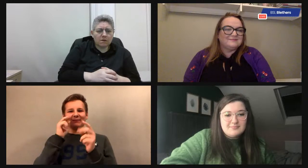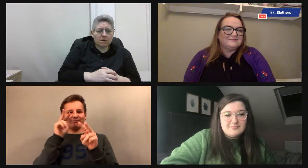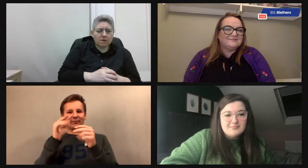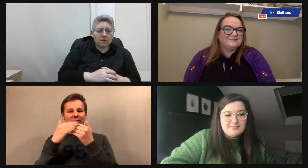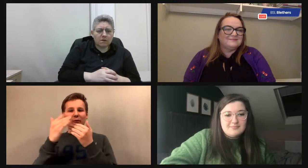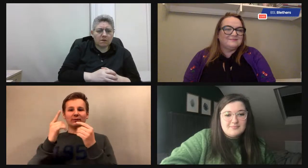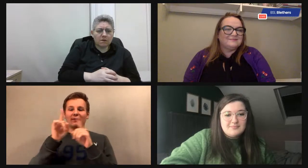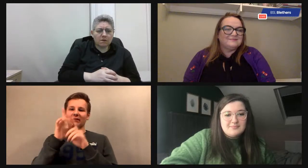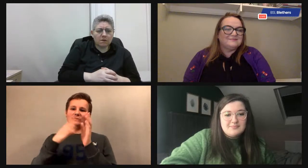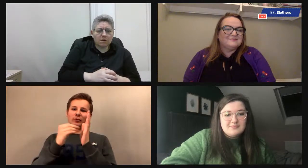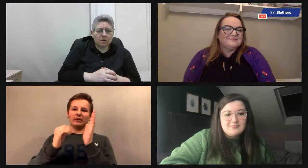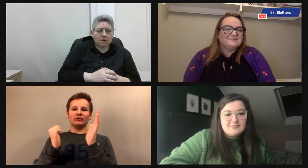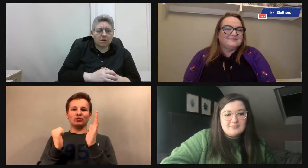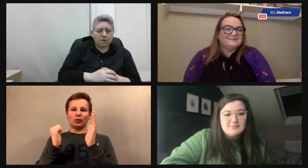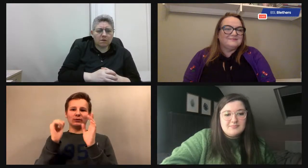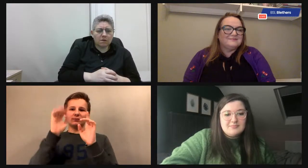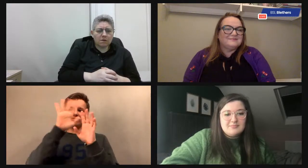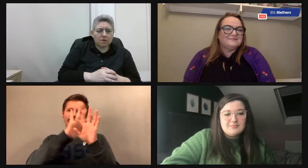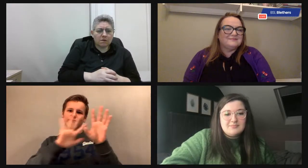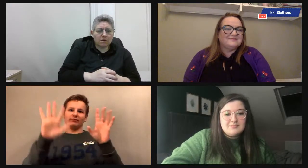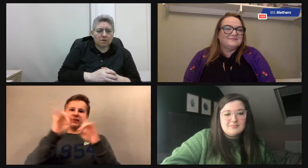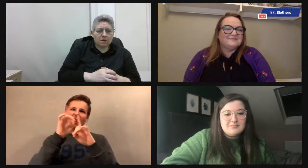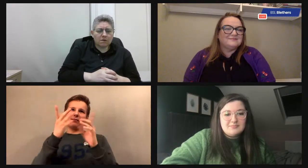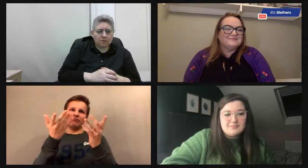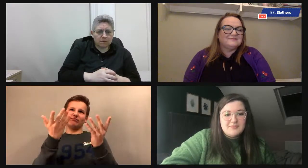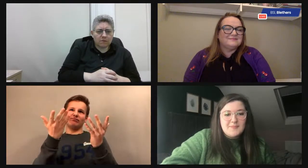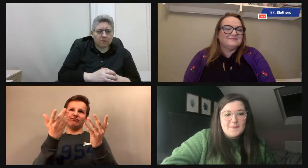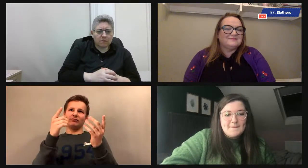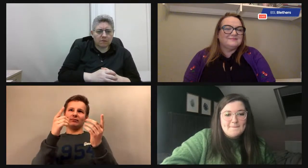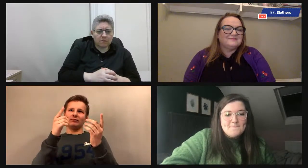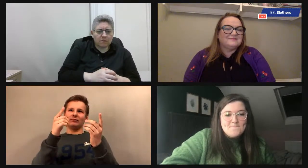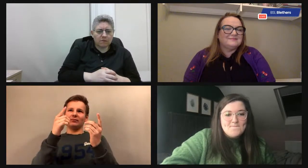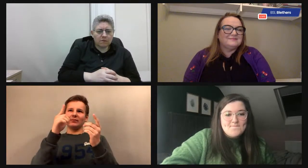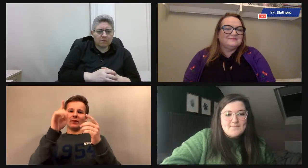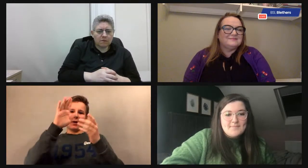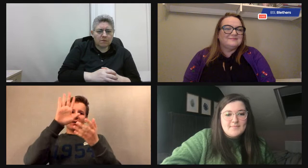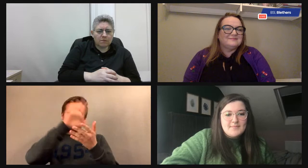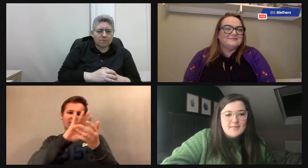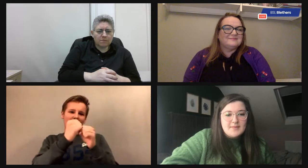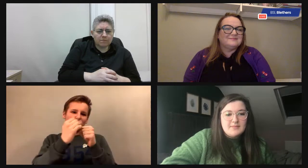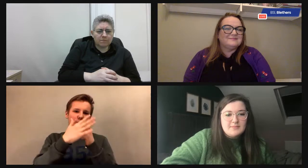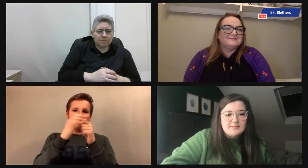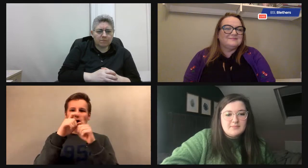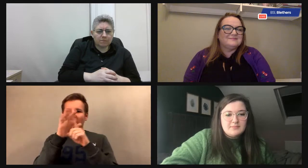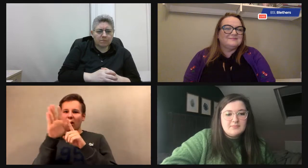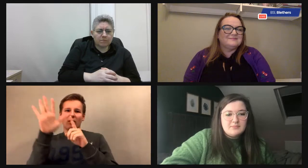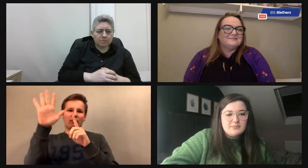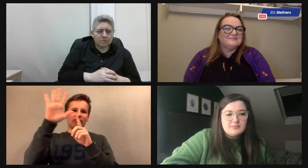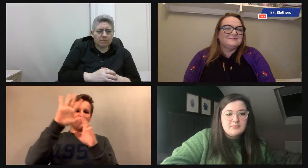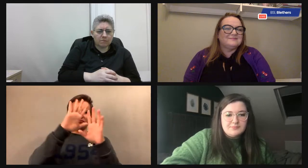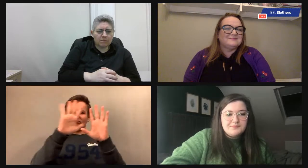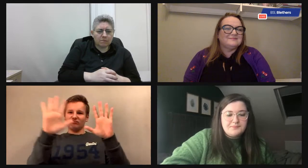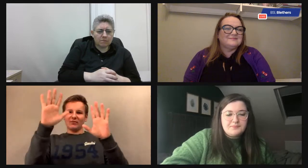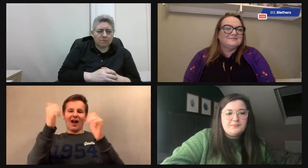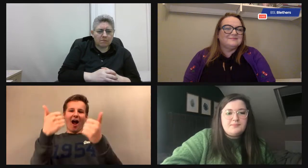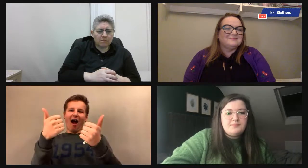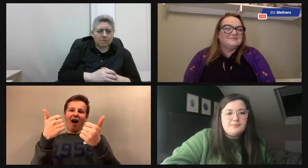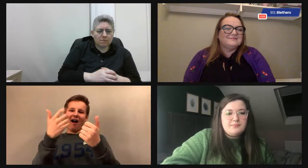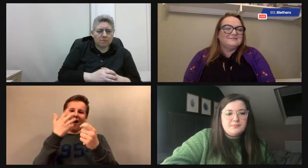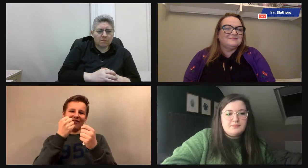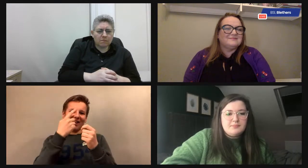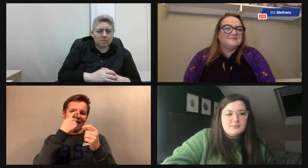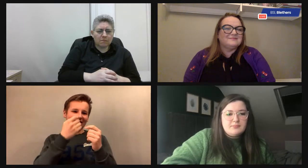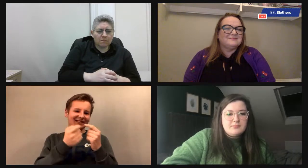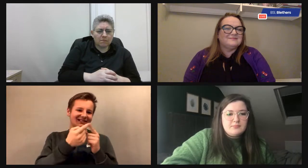see more things like in Scotland, perhaps maybe have